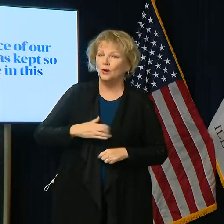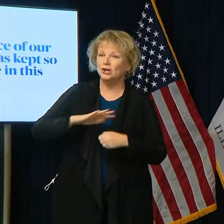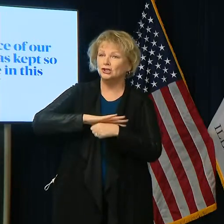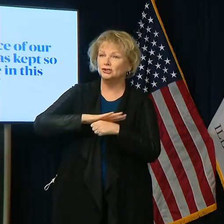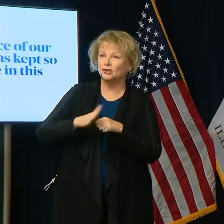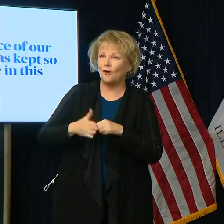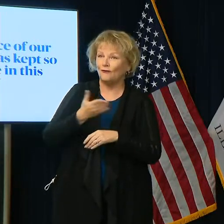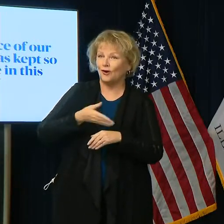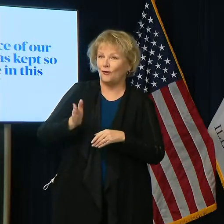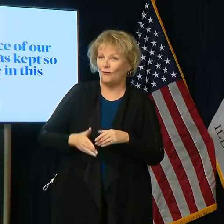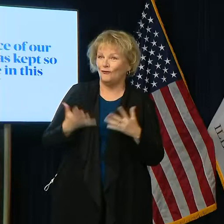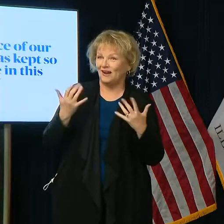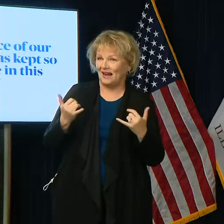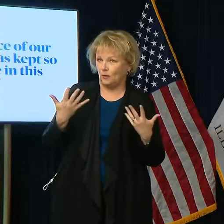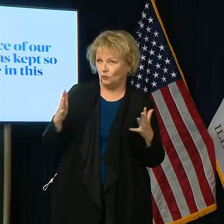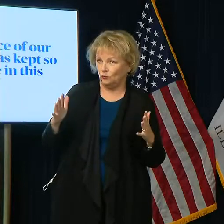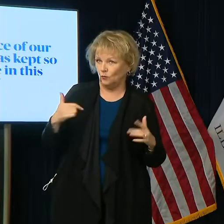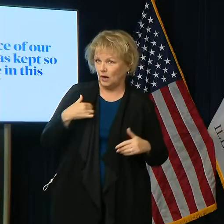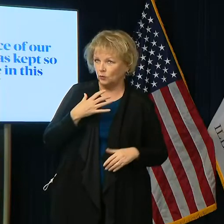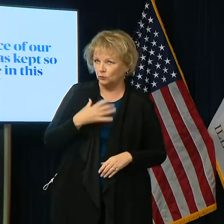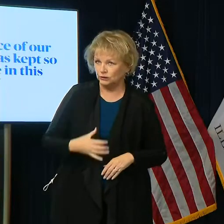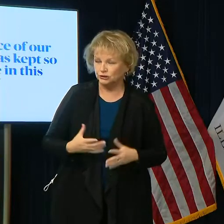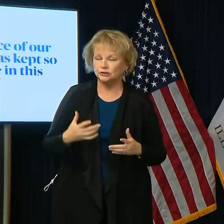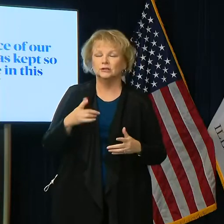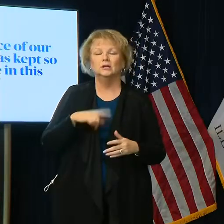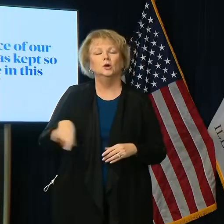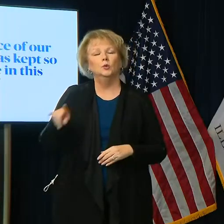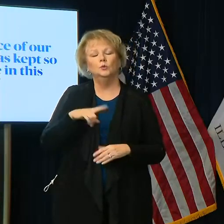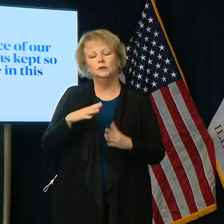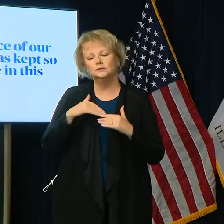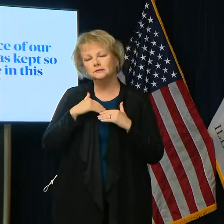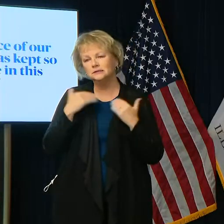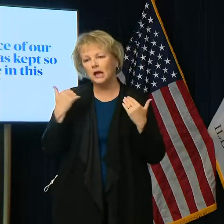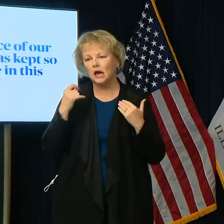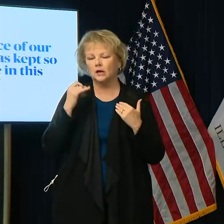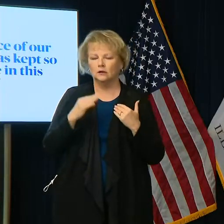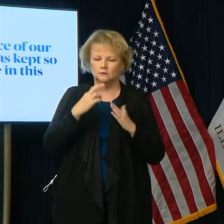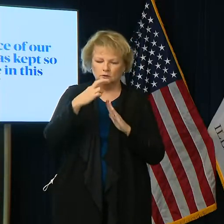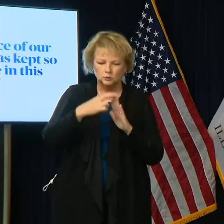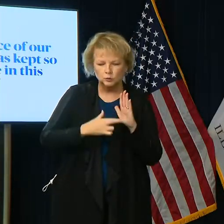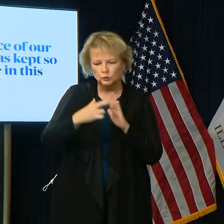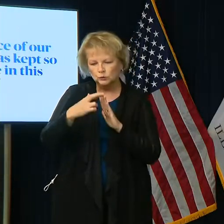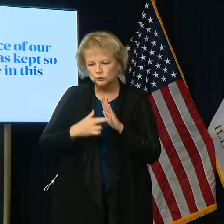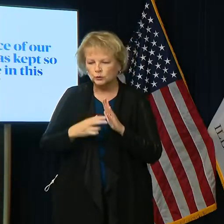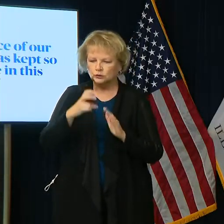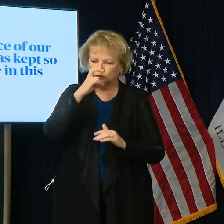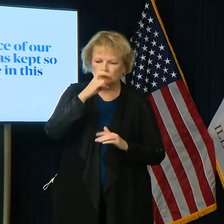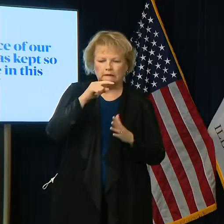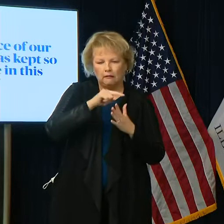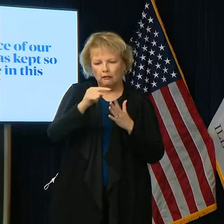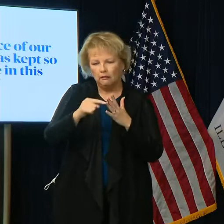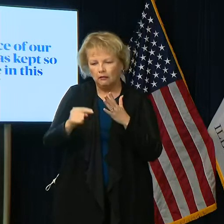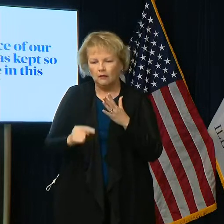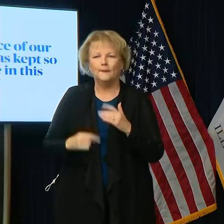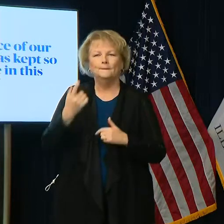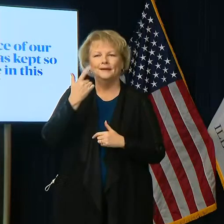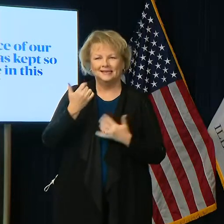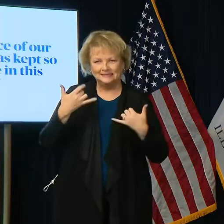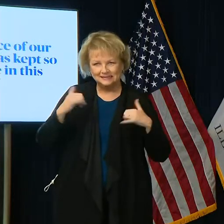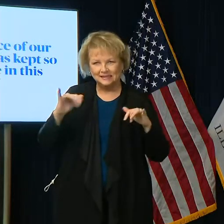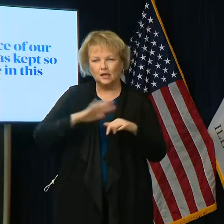be over right now and are tired of all the extra precautions that we still have to take, because it's